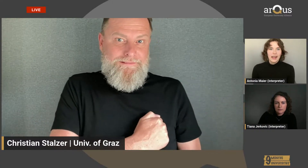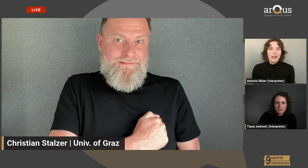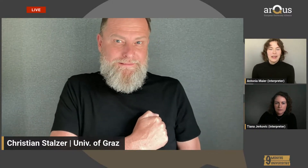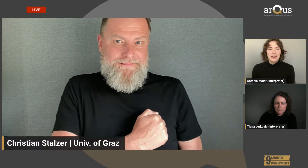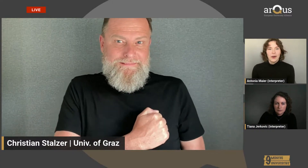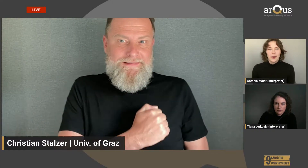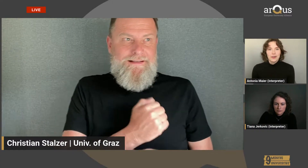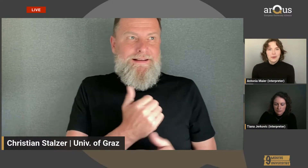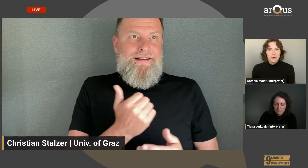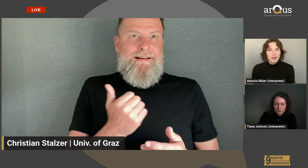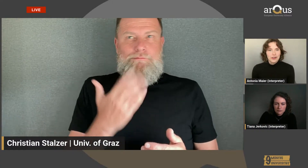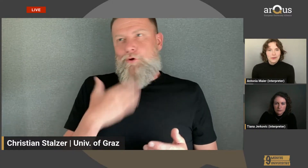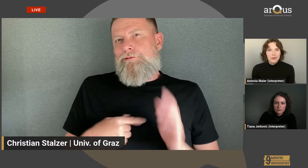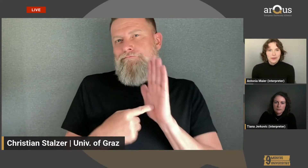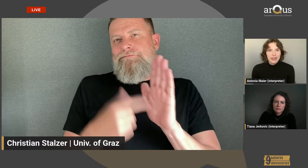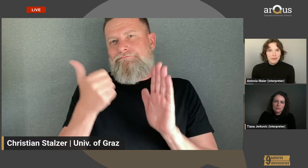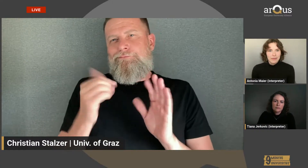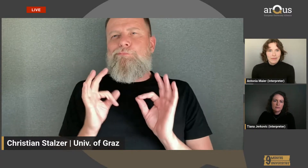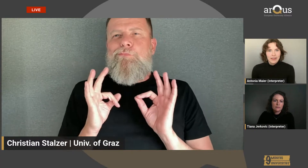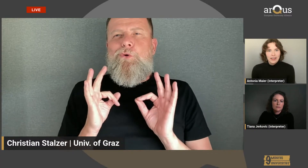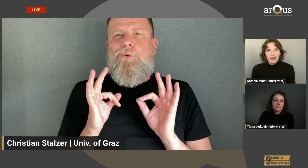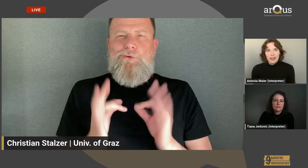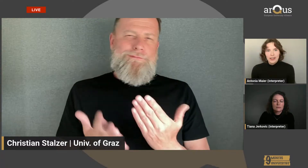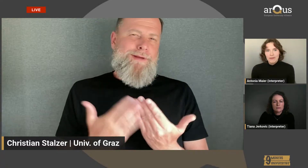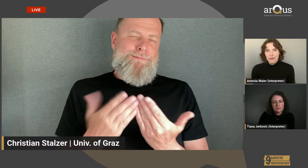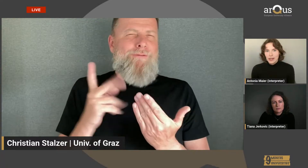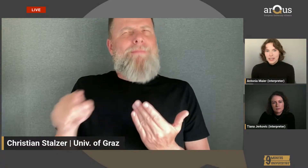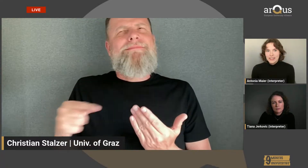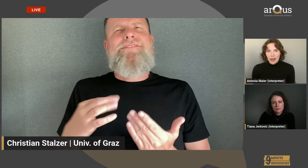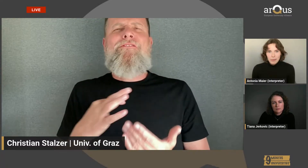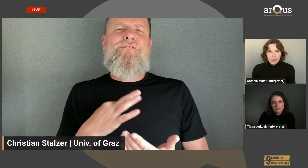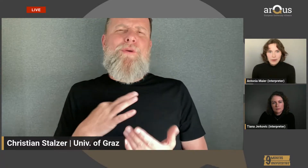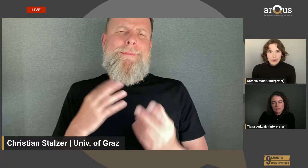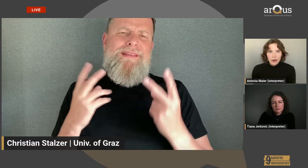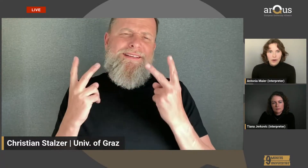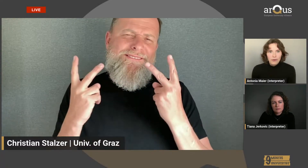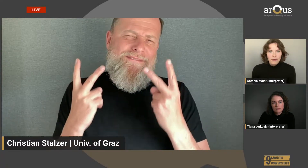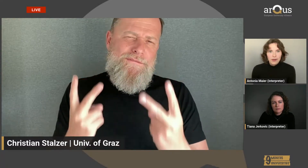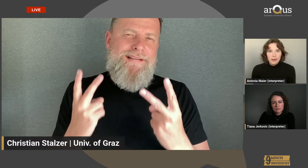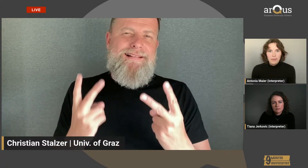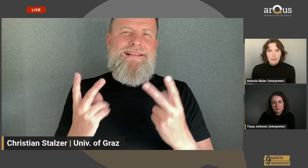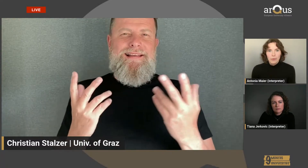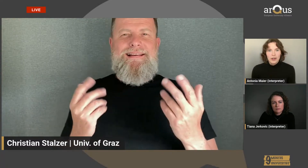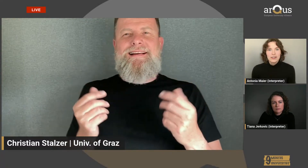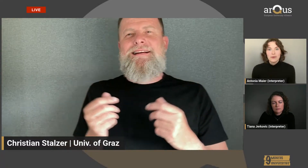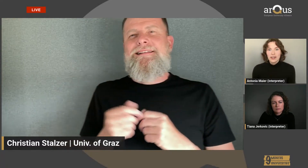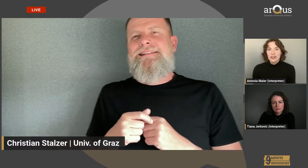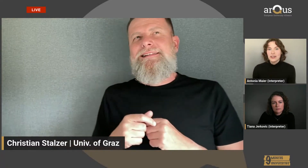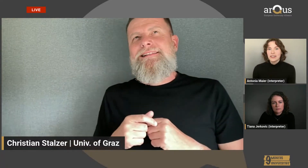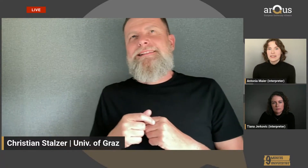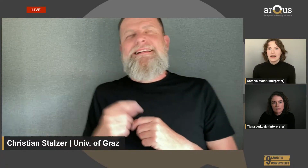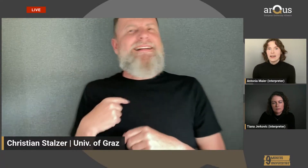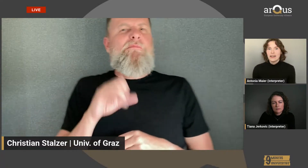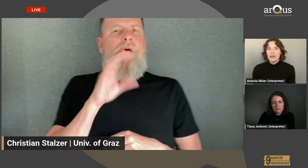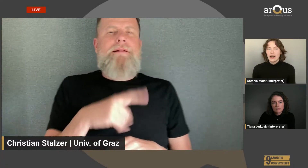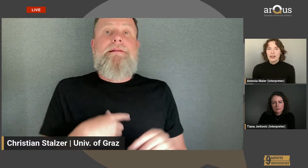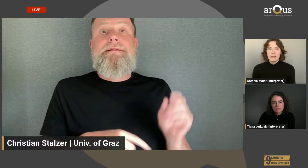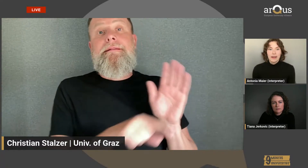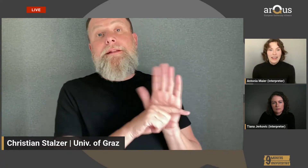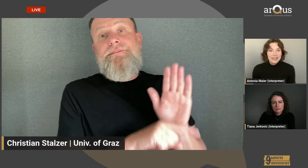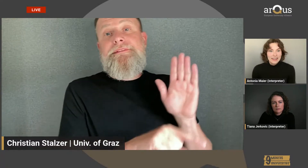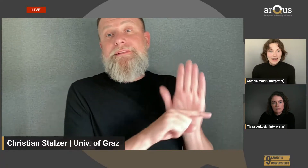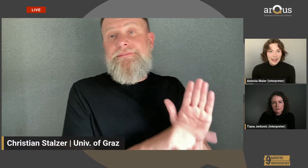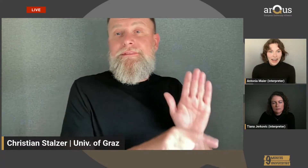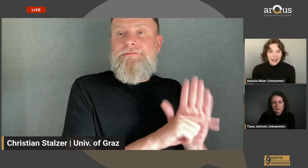So I also want to give an example of what structures are